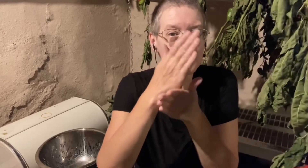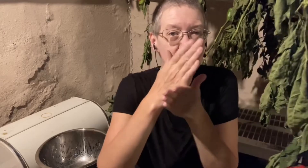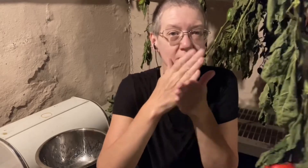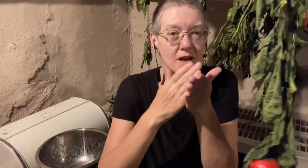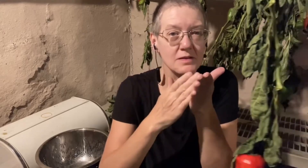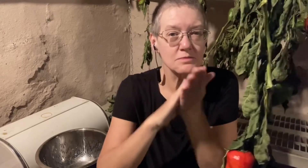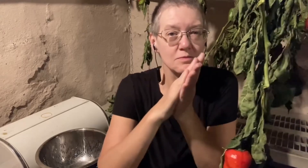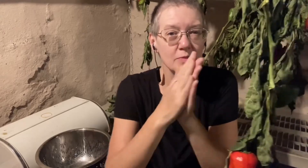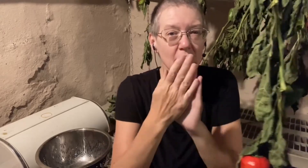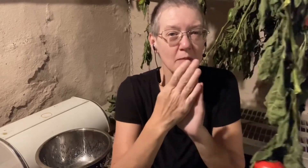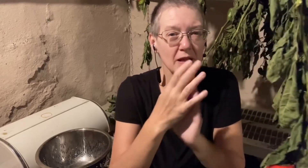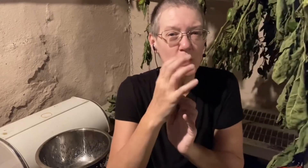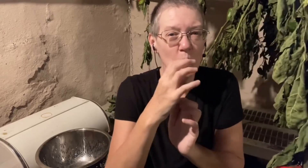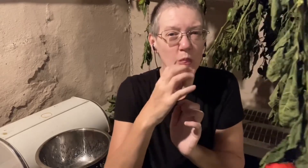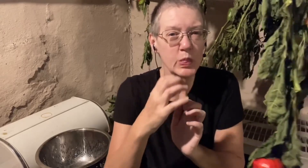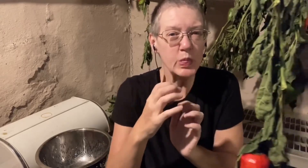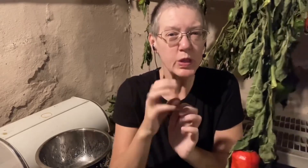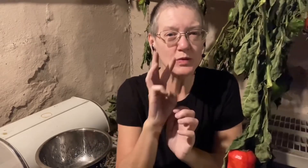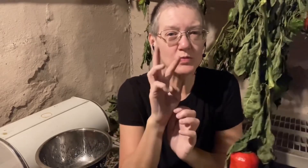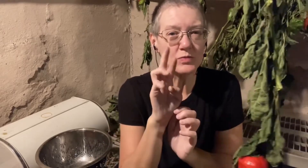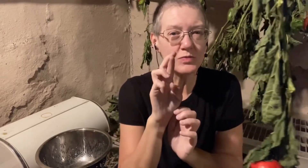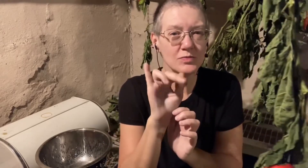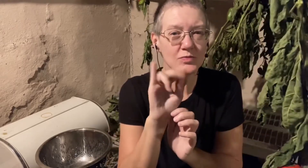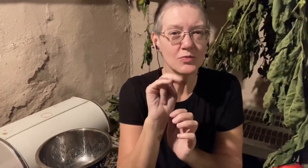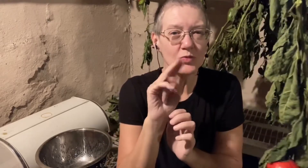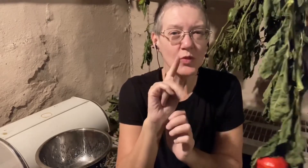But some of them are become all wrinkly